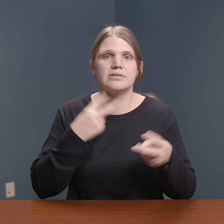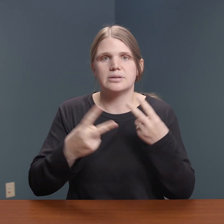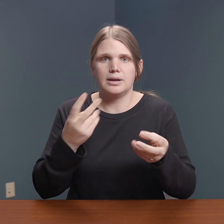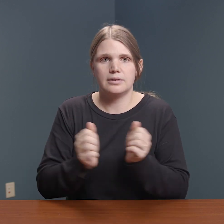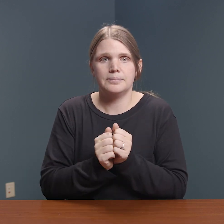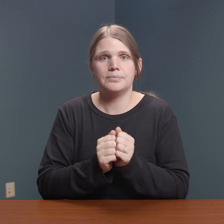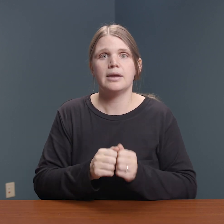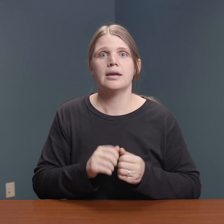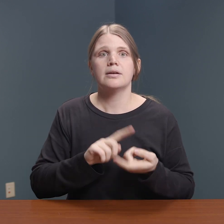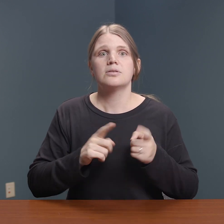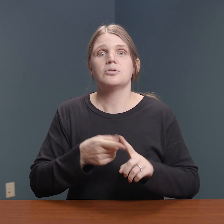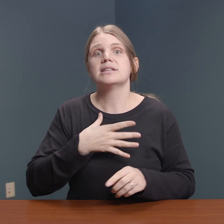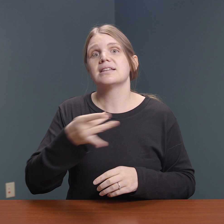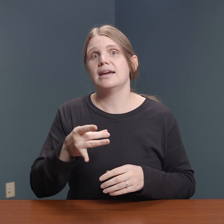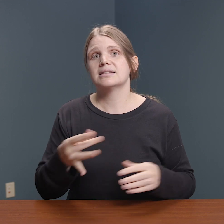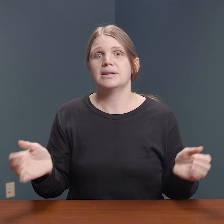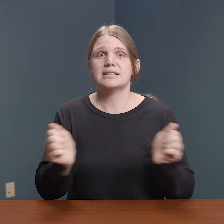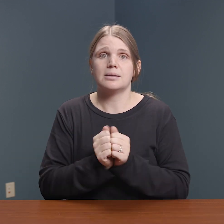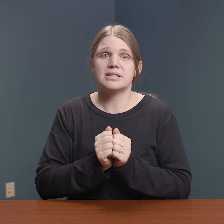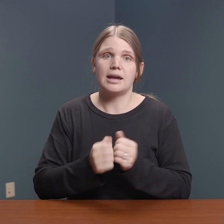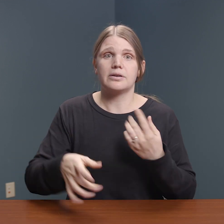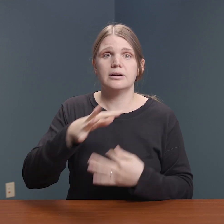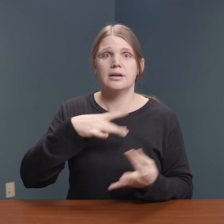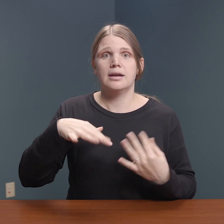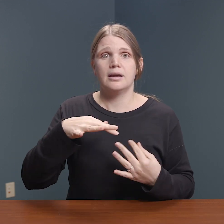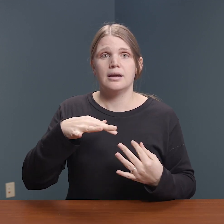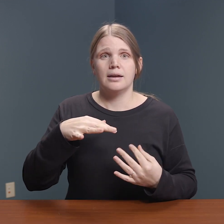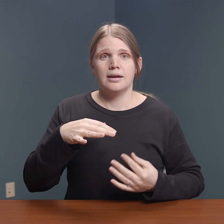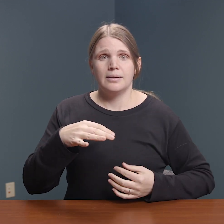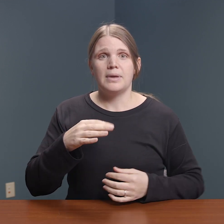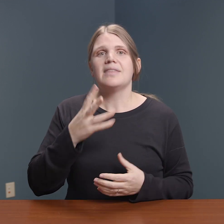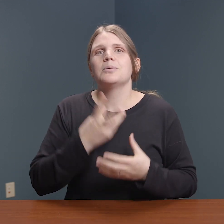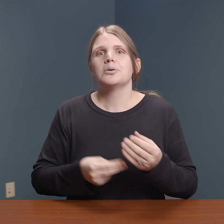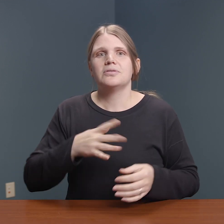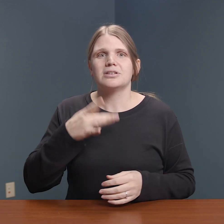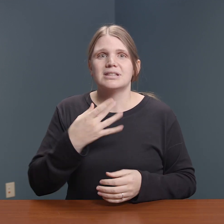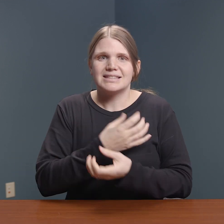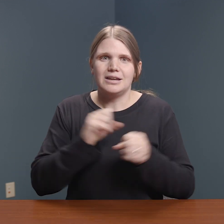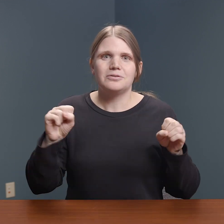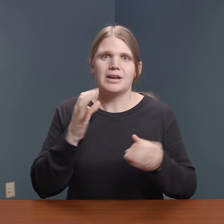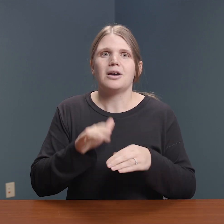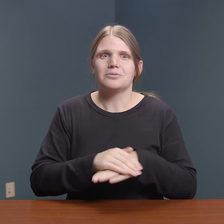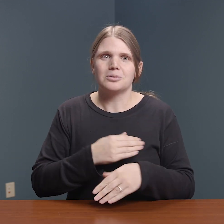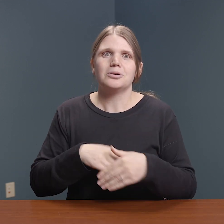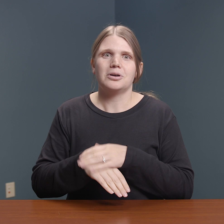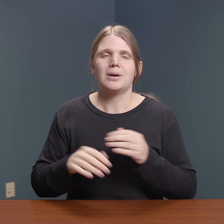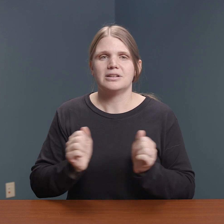visit with. Friends like spending time together, and they both feel safe and comfortable around each